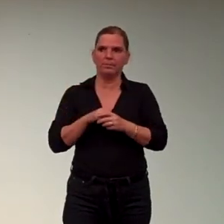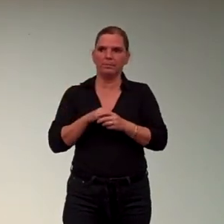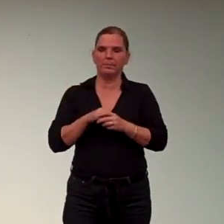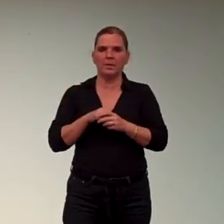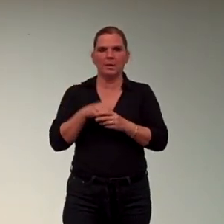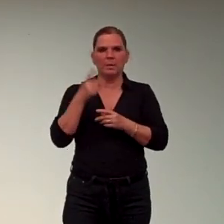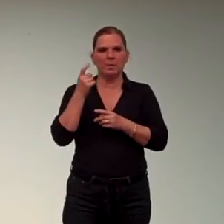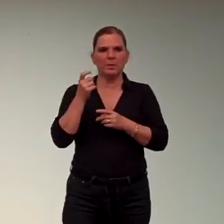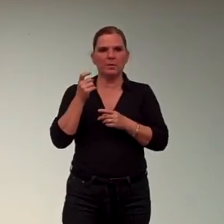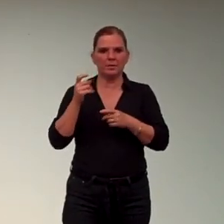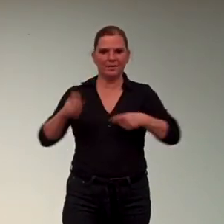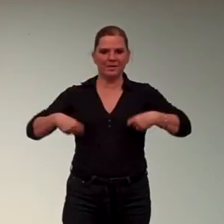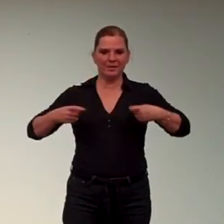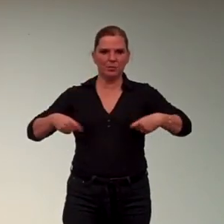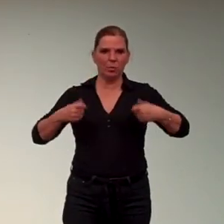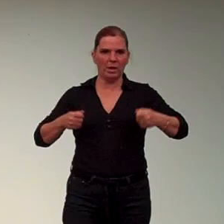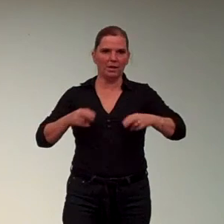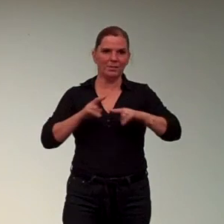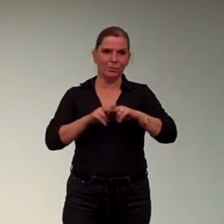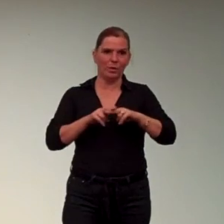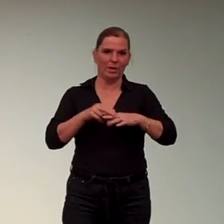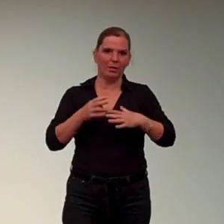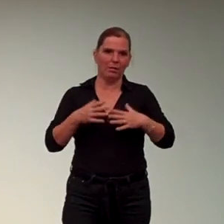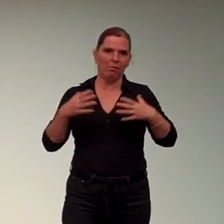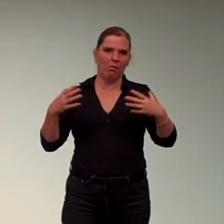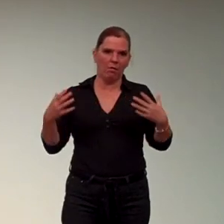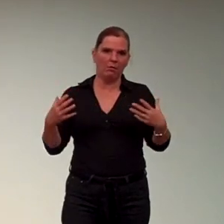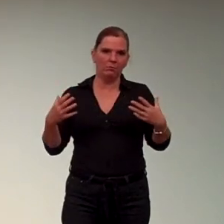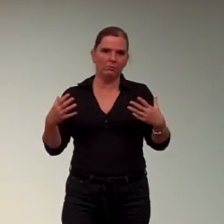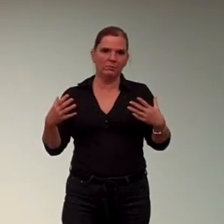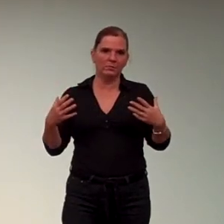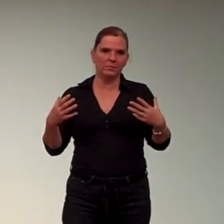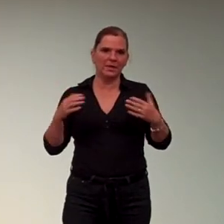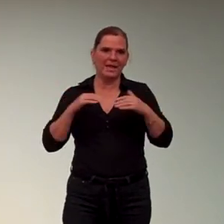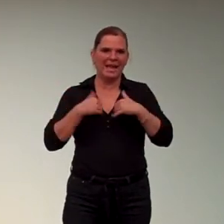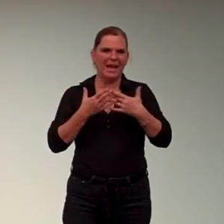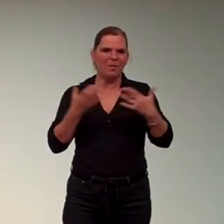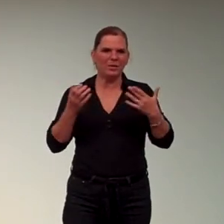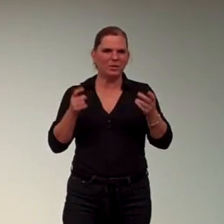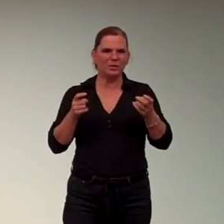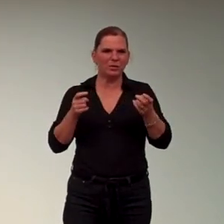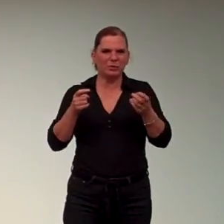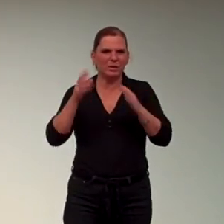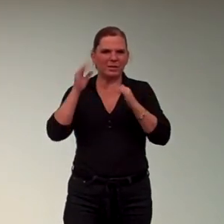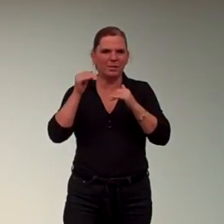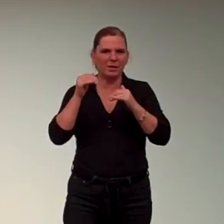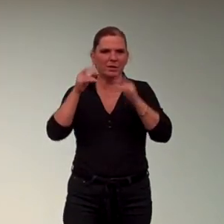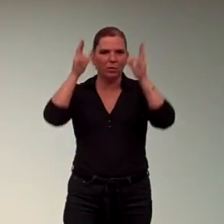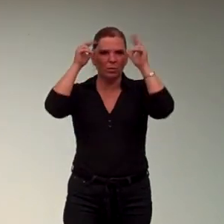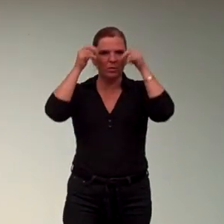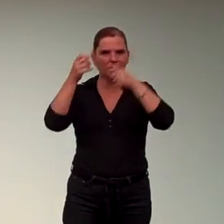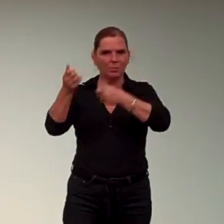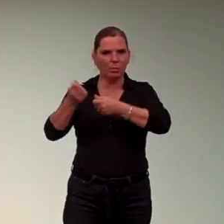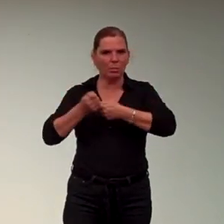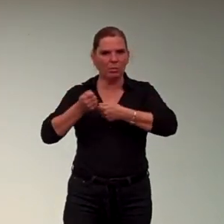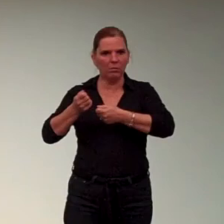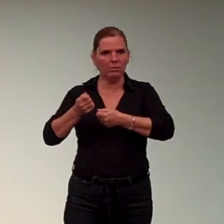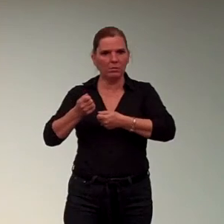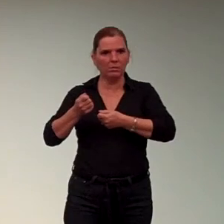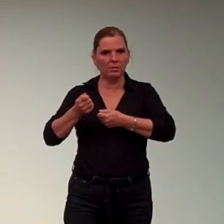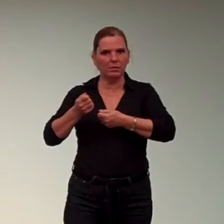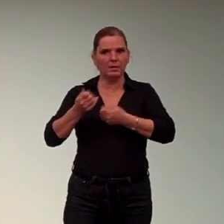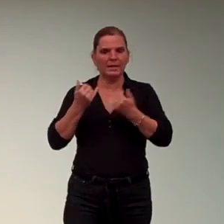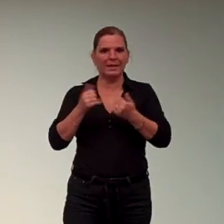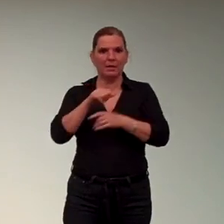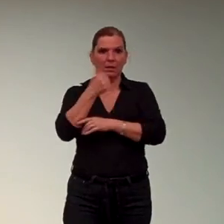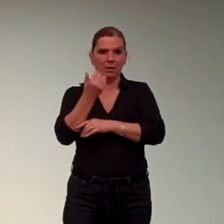You know, because if these wagons weigh that much, how much can you expect a horse to pull?